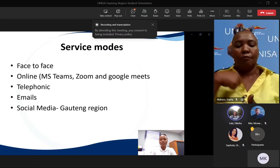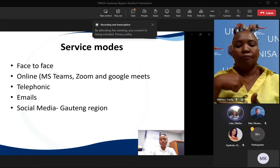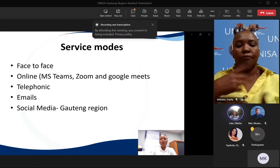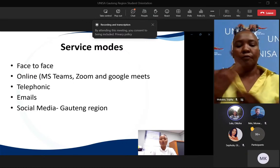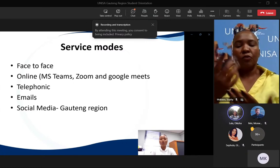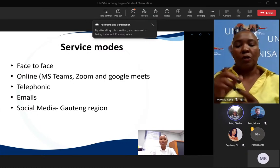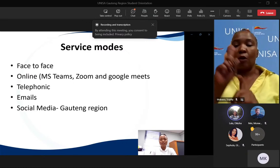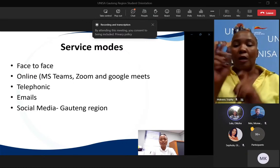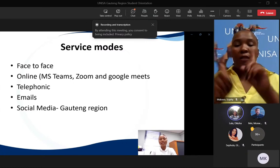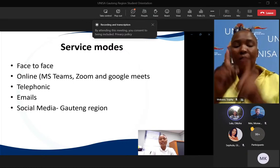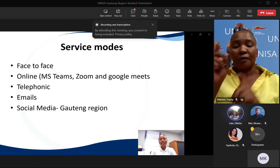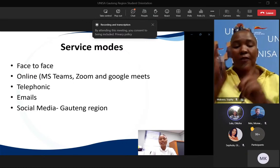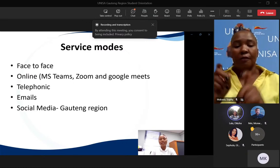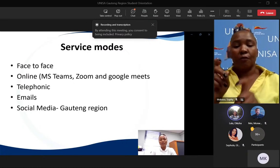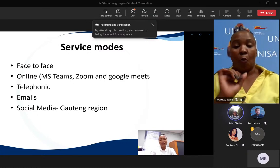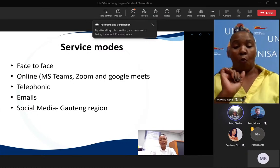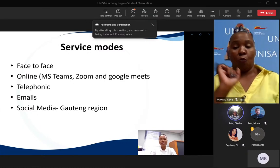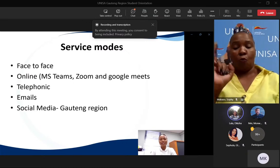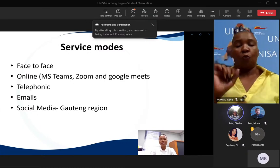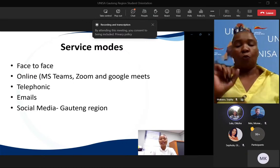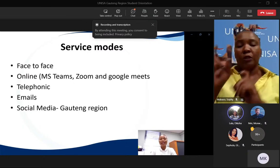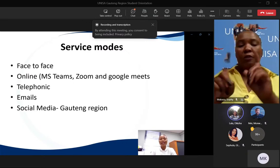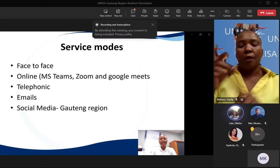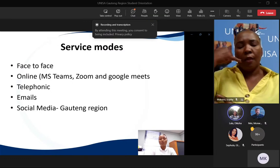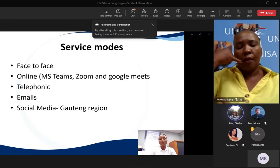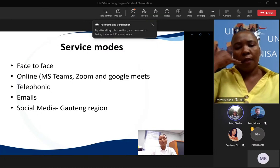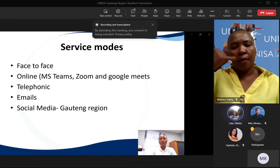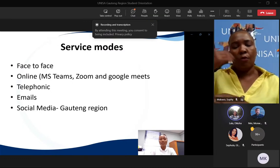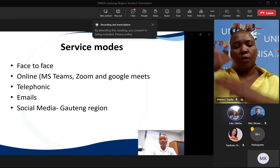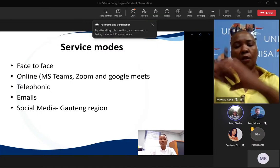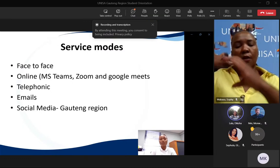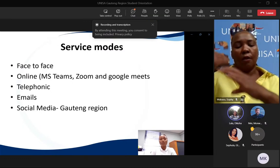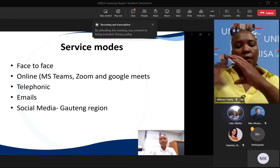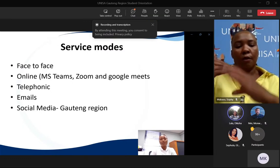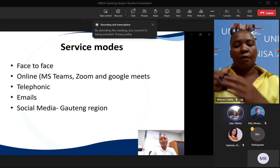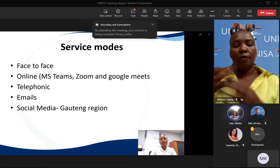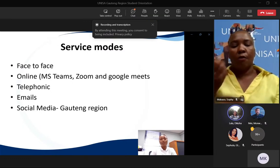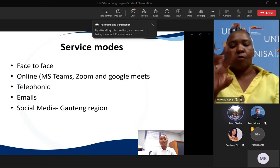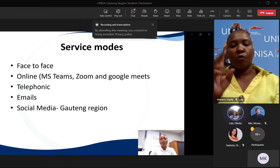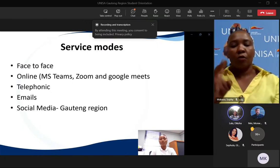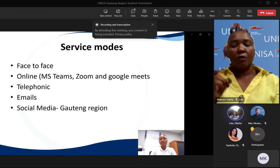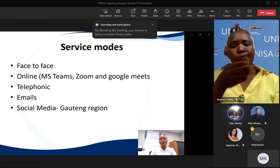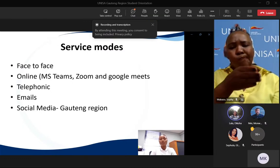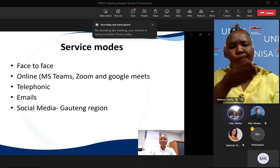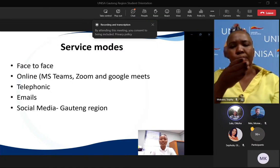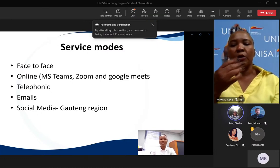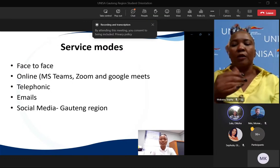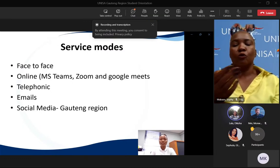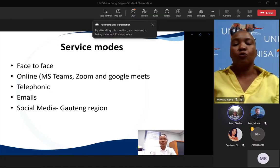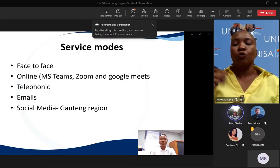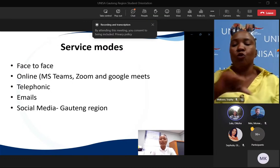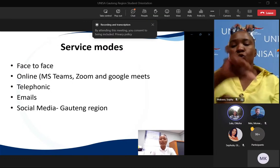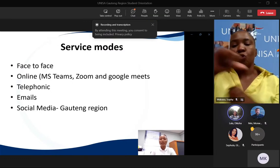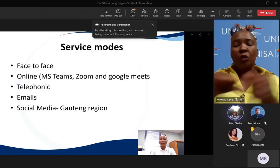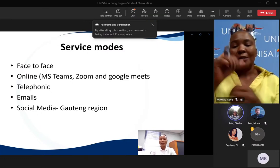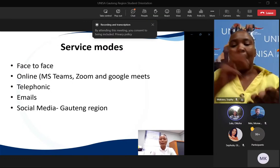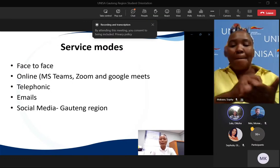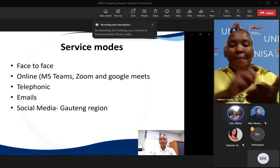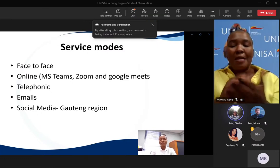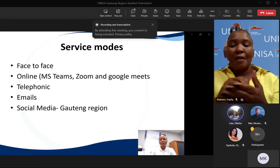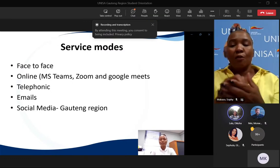or real questions on telephone and emails and we are also available on social media through gauteng